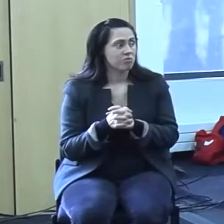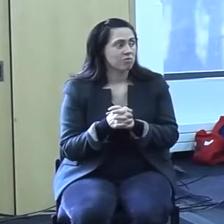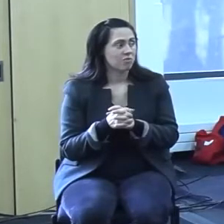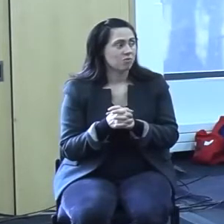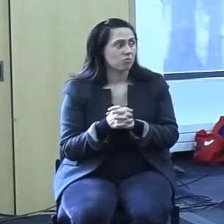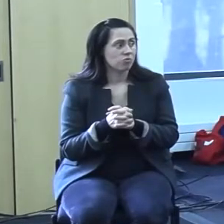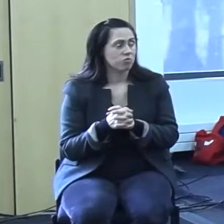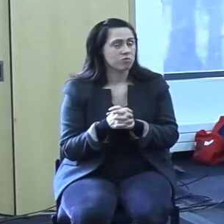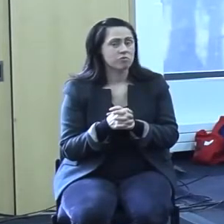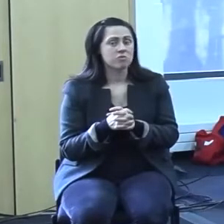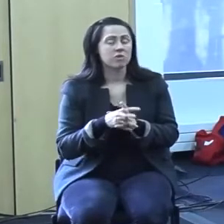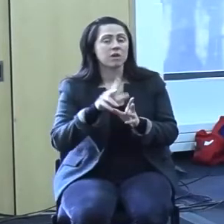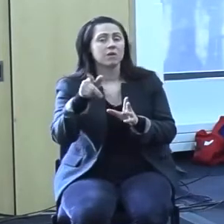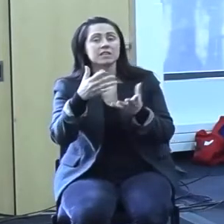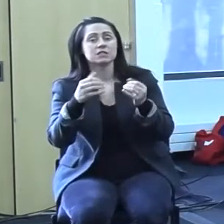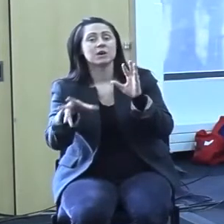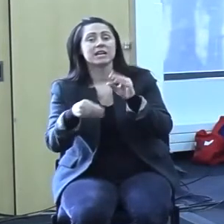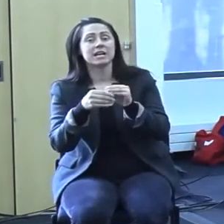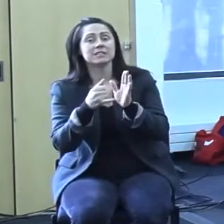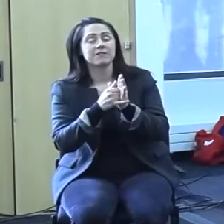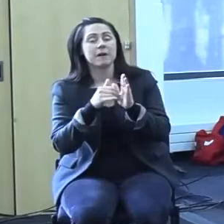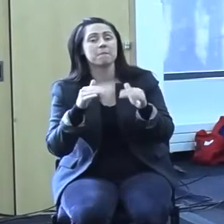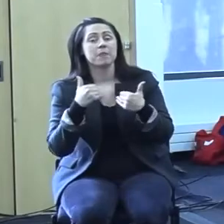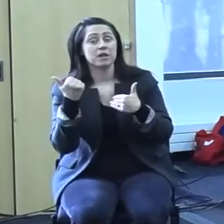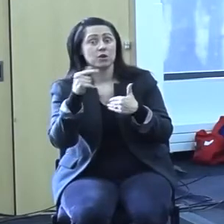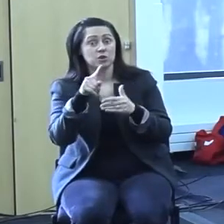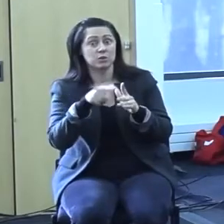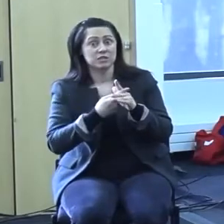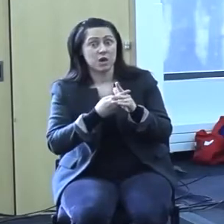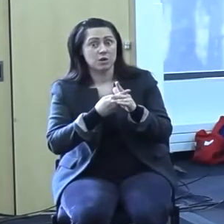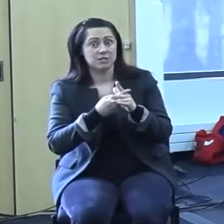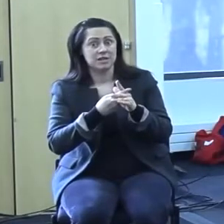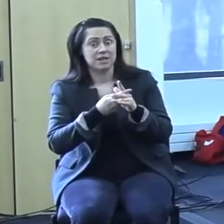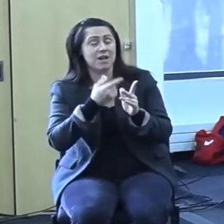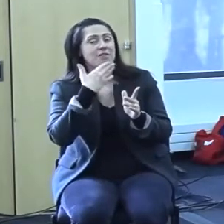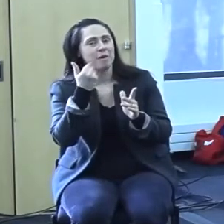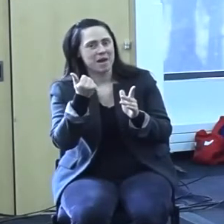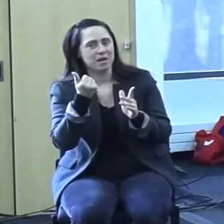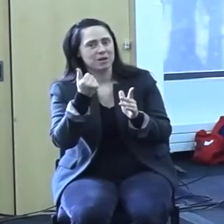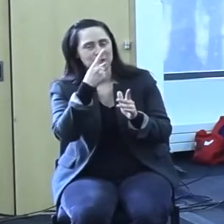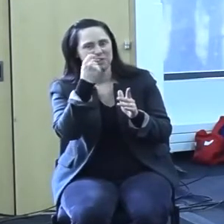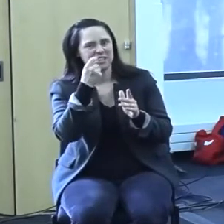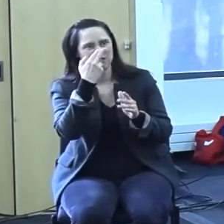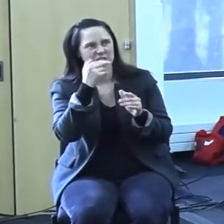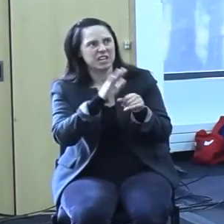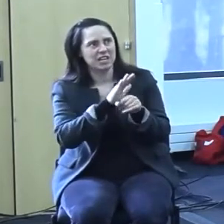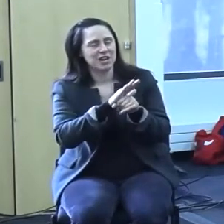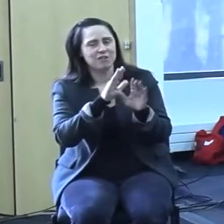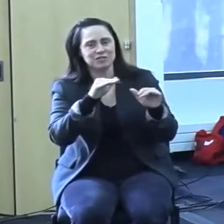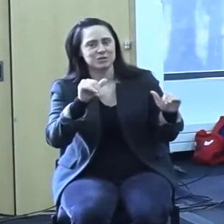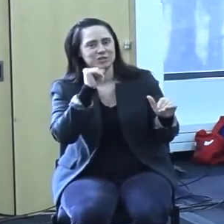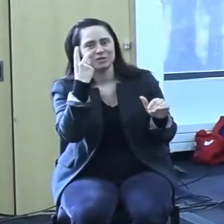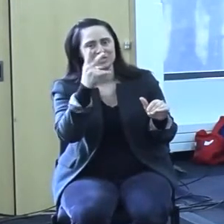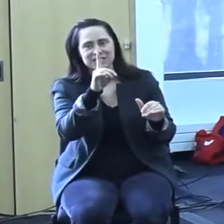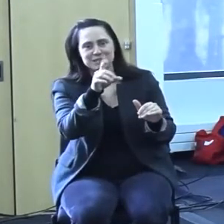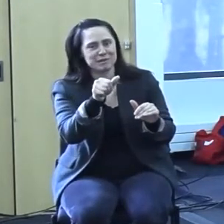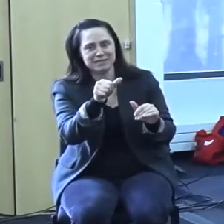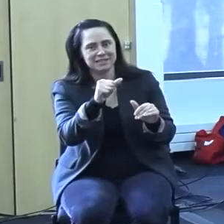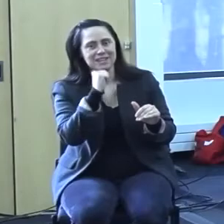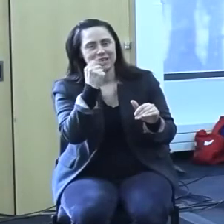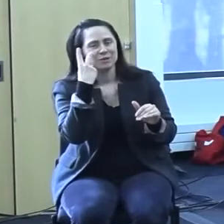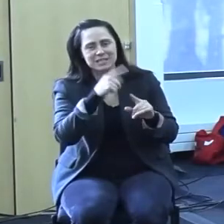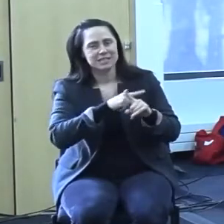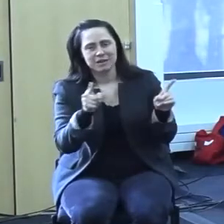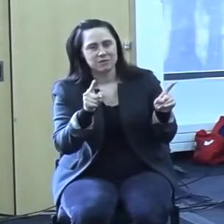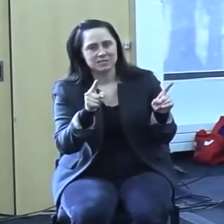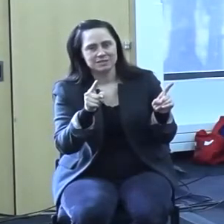I just want to add to that the younger you start, the better, because even funny enough, children don't see disabilities. They don't see the